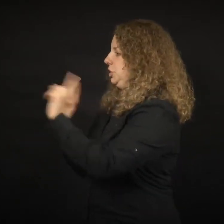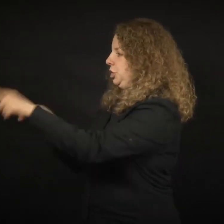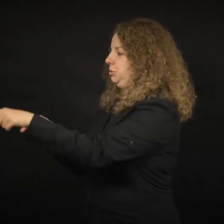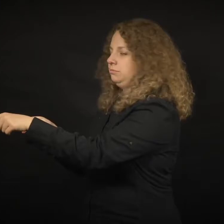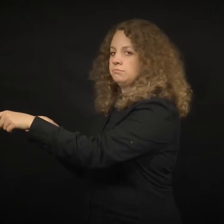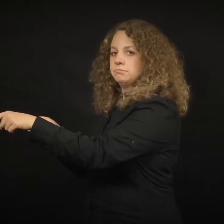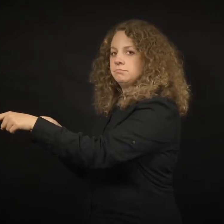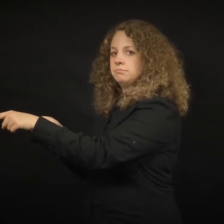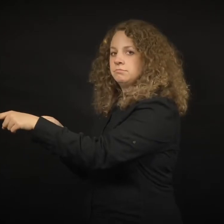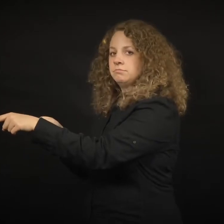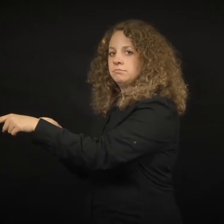Go.